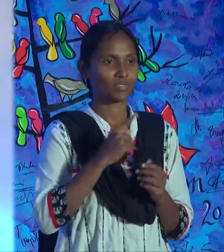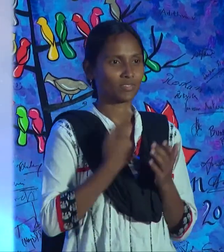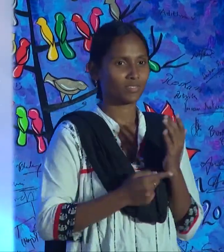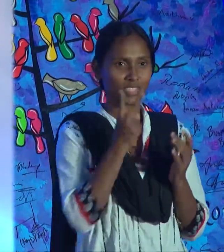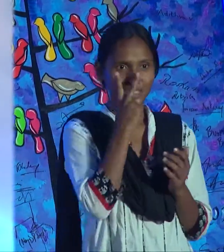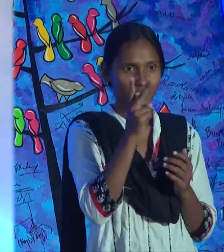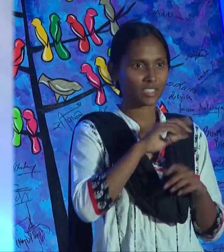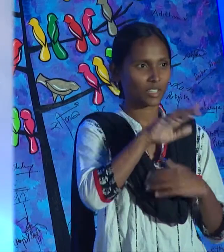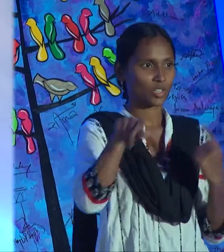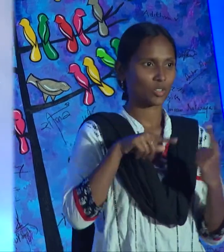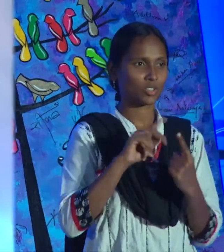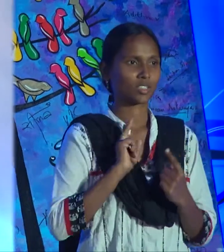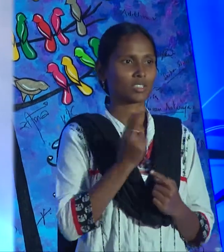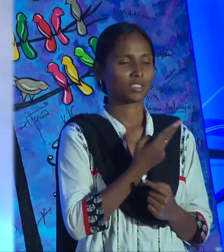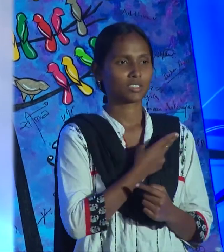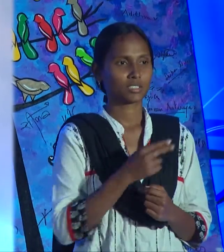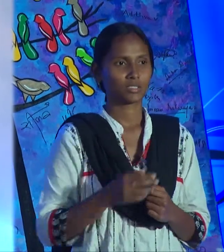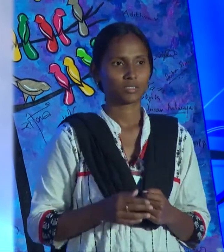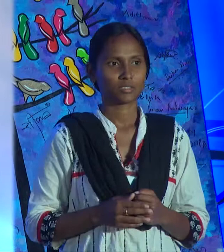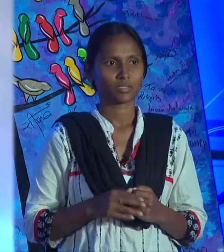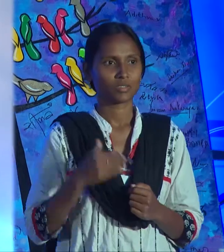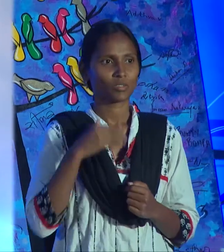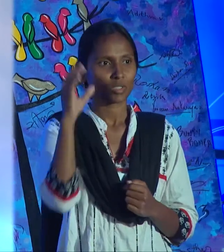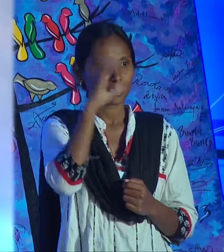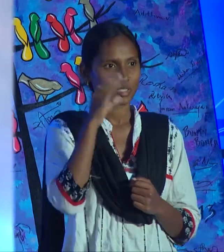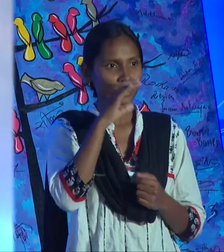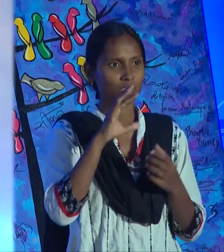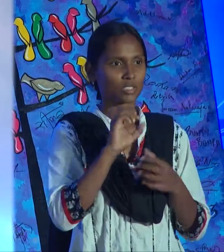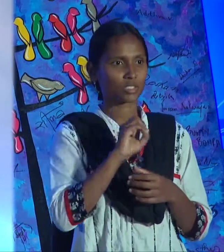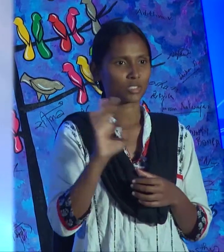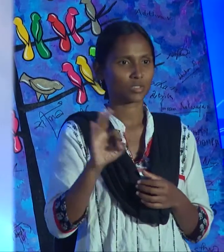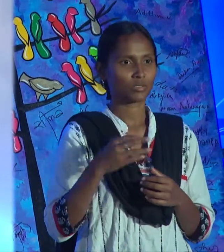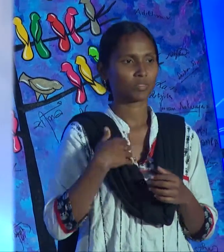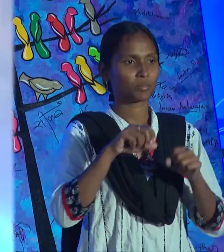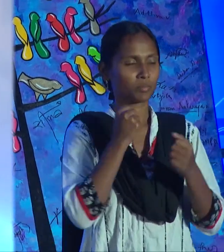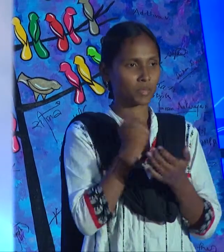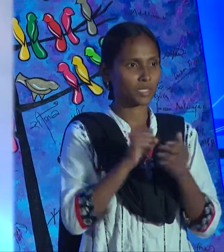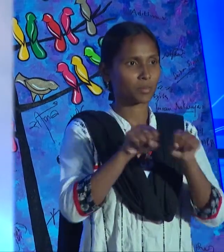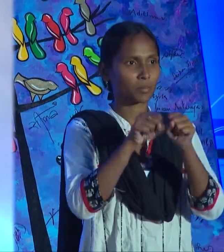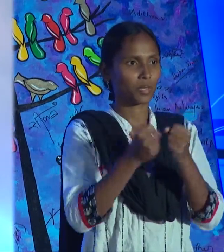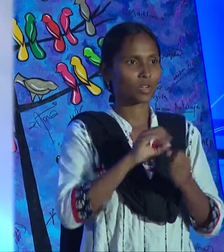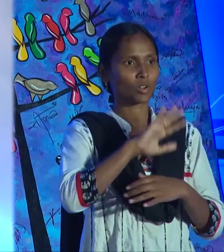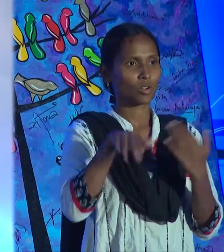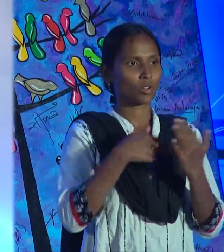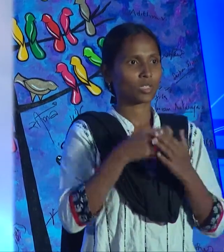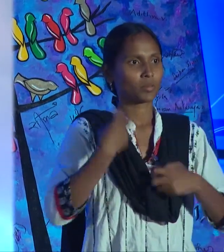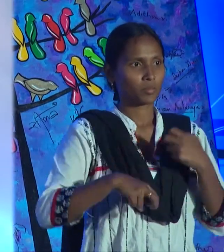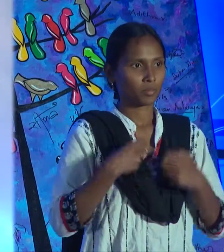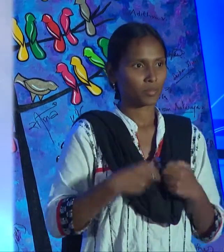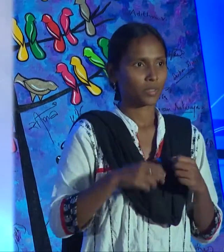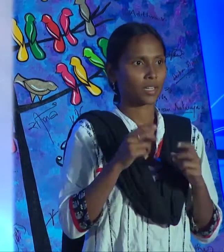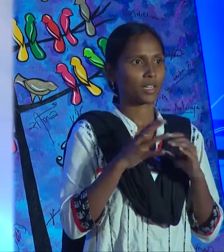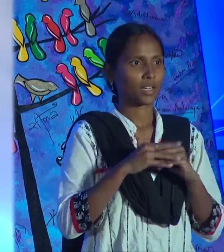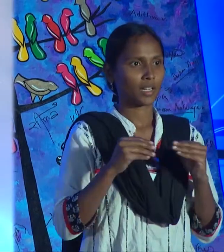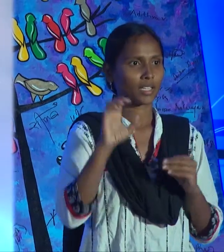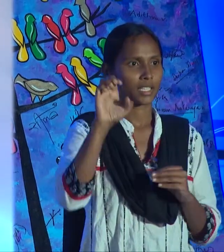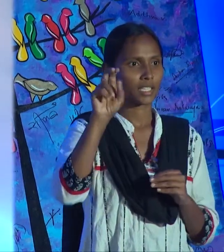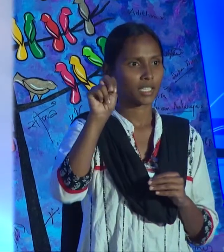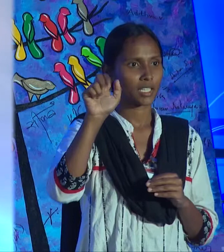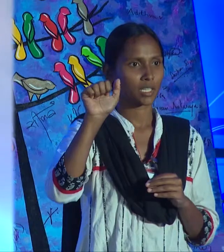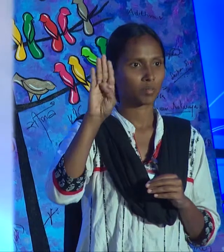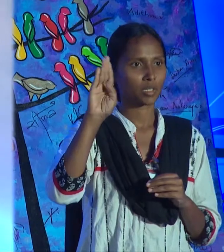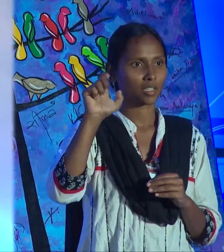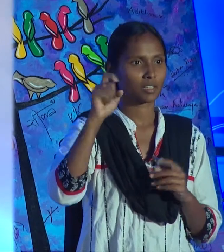us. And what we are in search of is to break those barriers and enable our mind so we